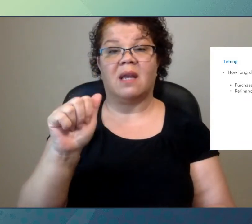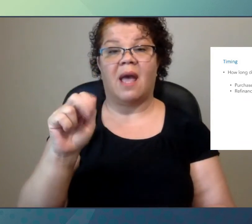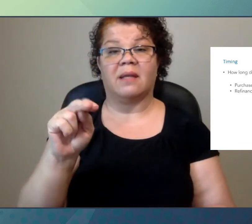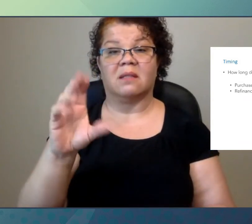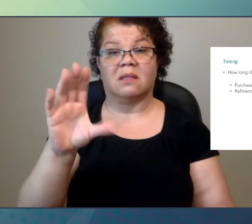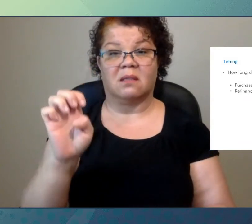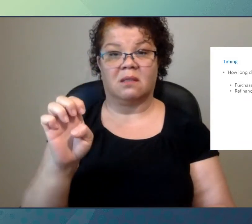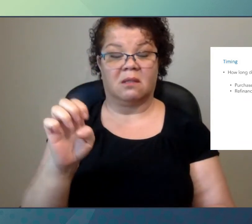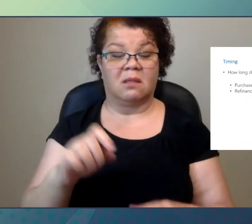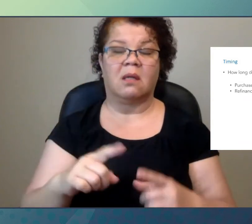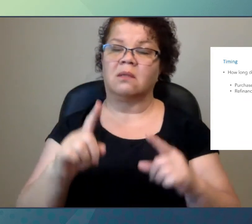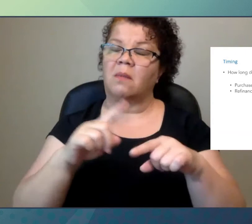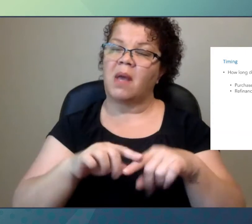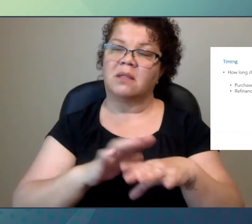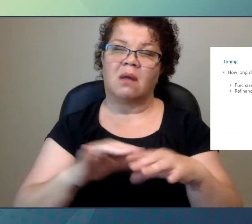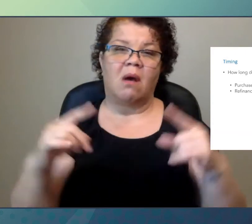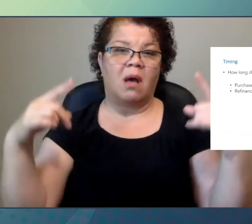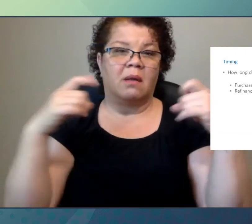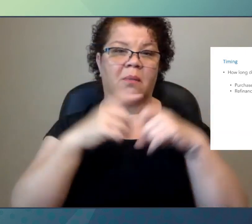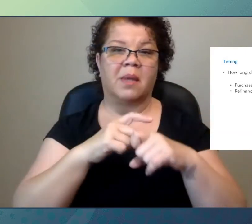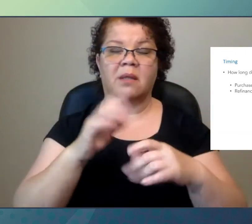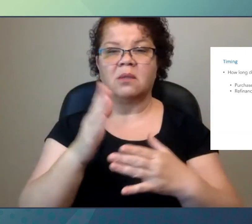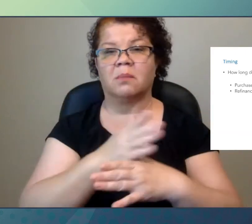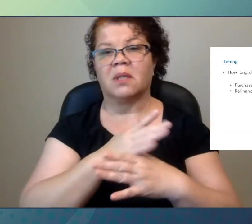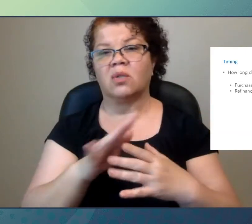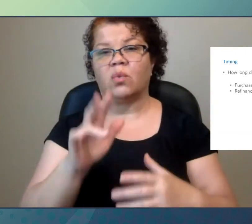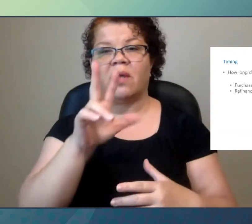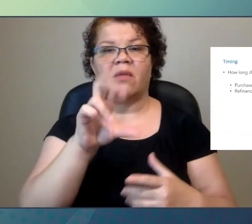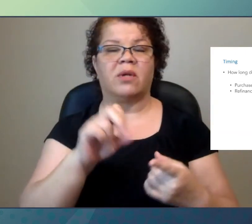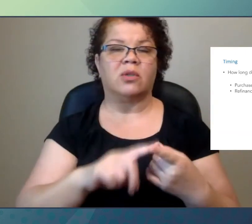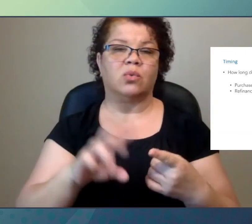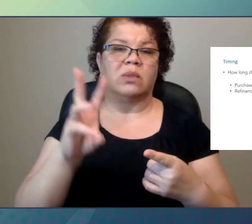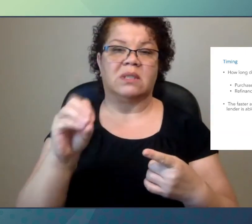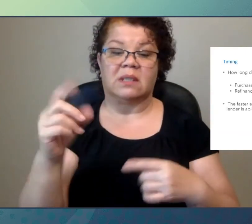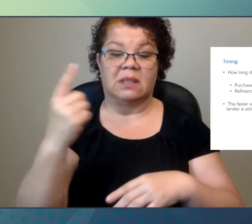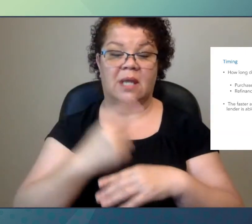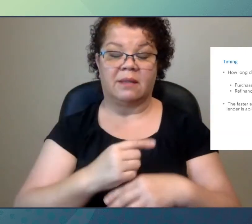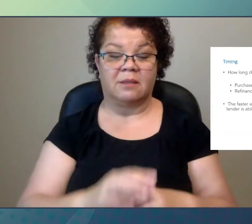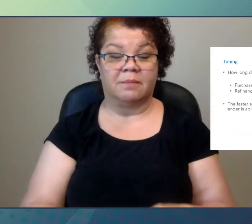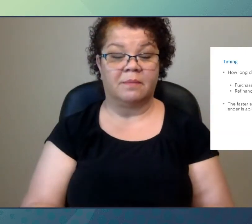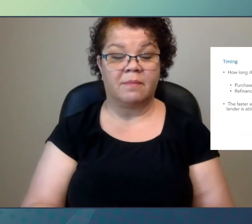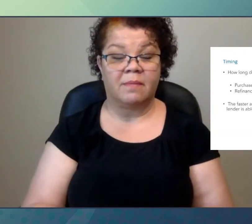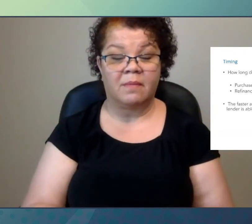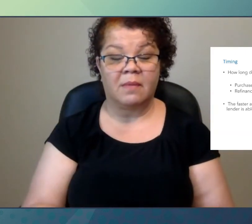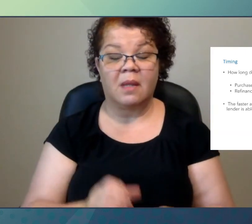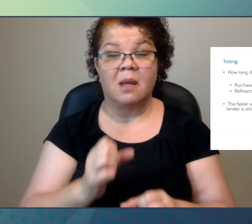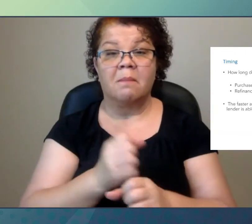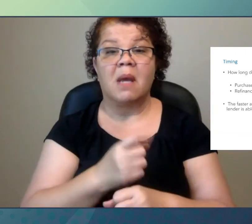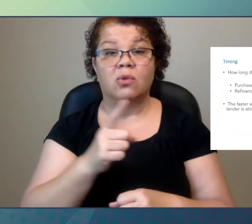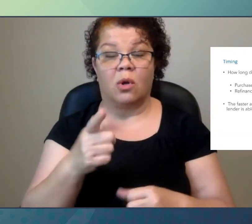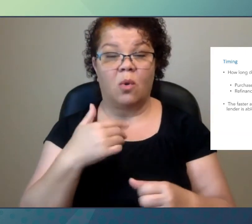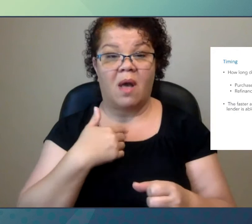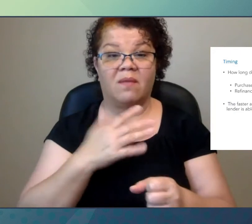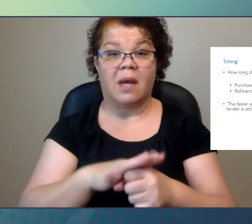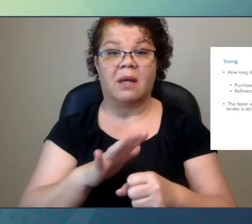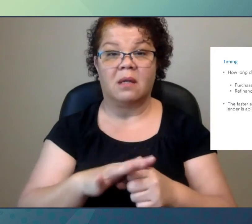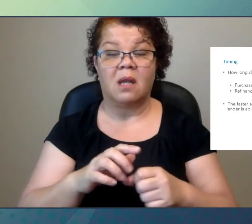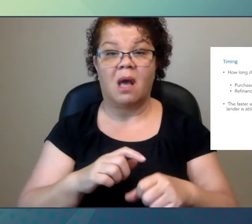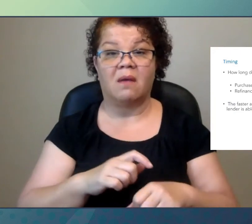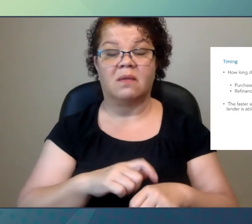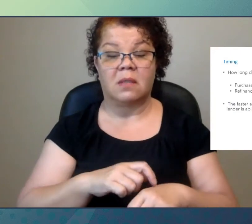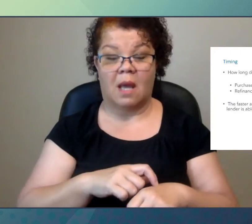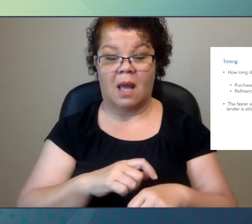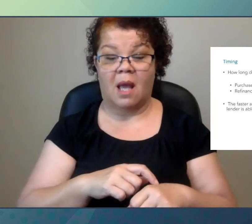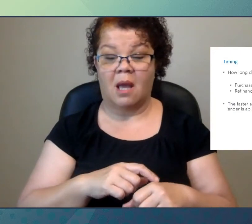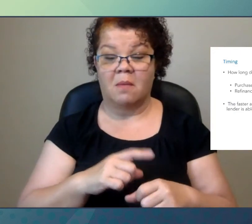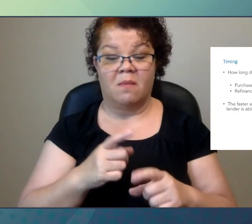depending on complexity, they can vary between 30 and 60 days. Make sure that you have enough time in your lock period when you lock